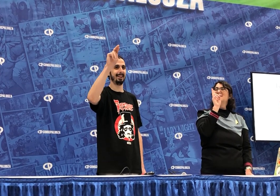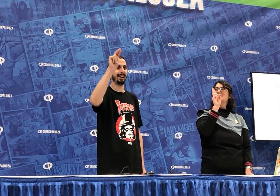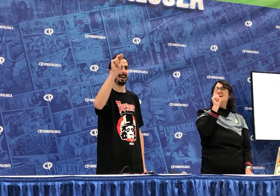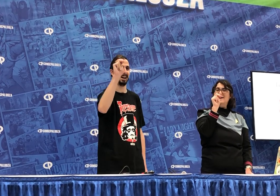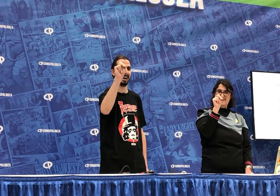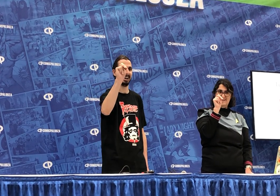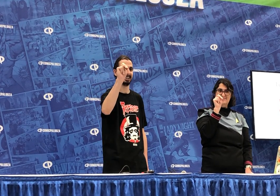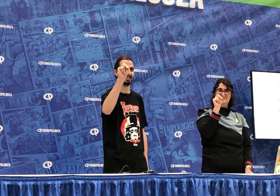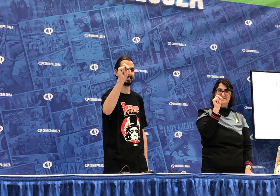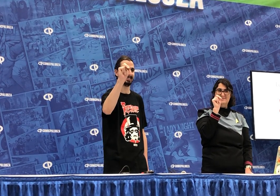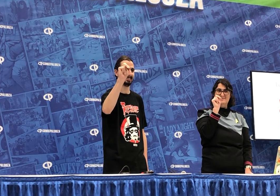N,